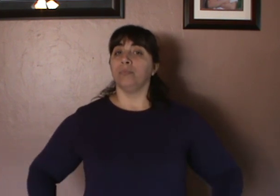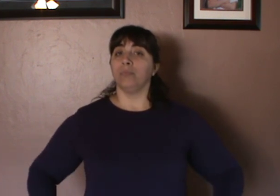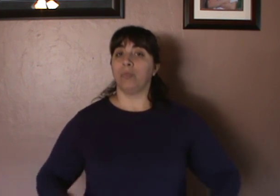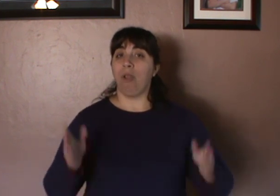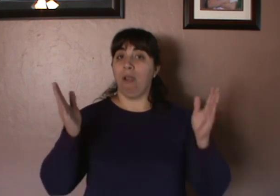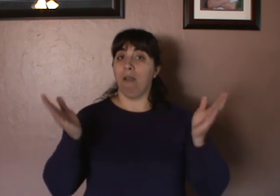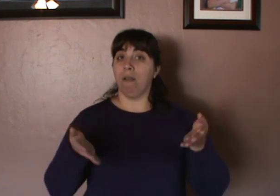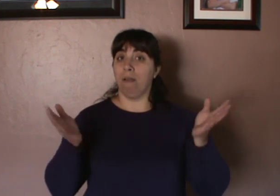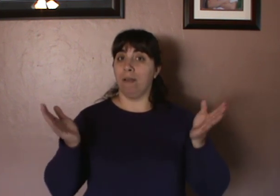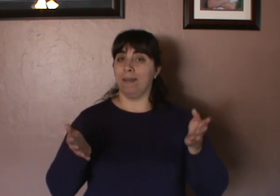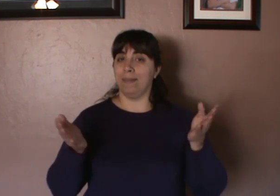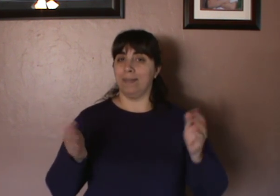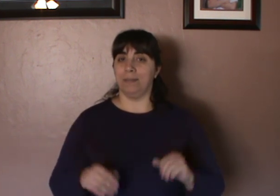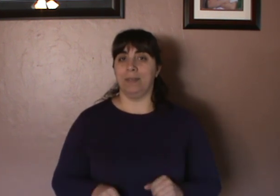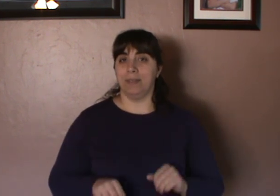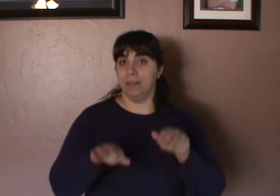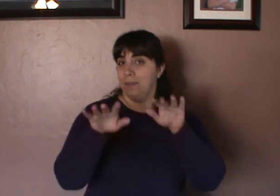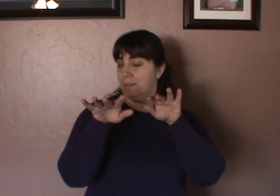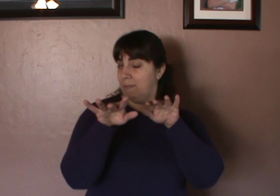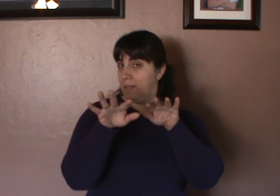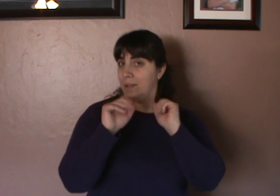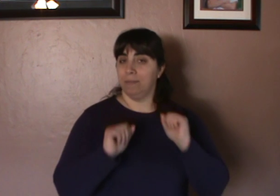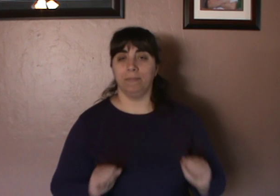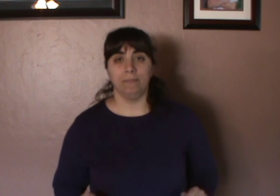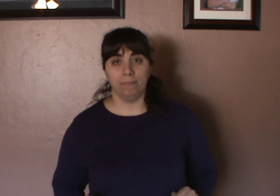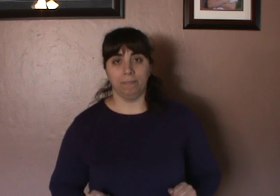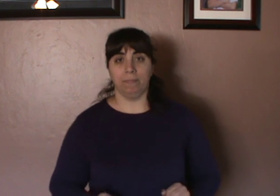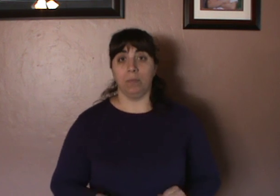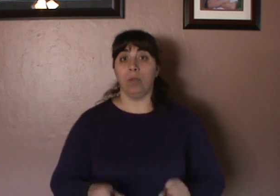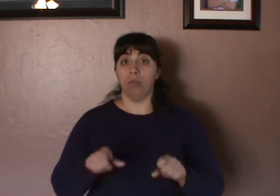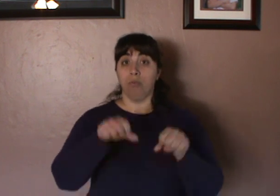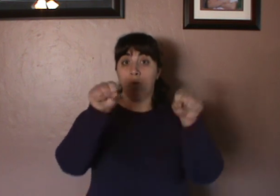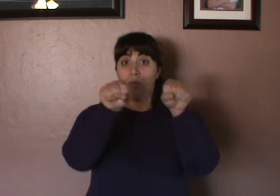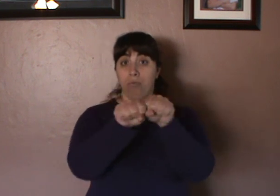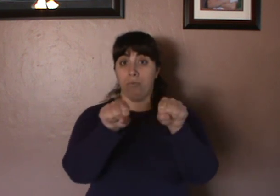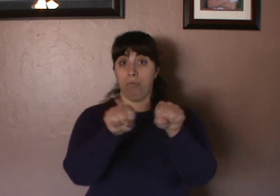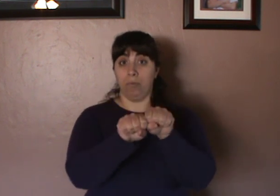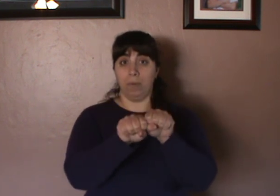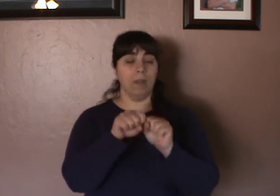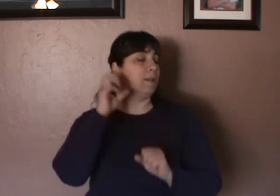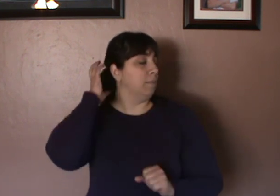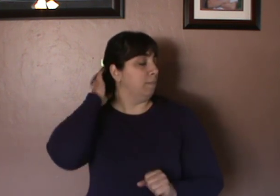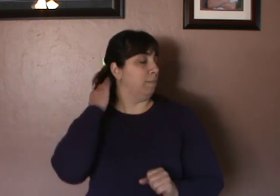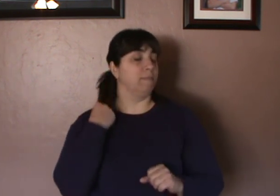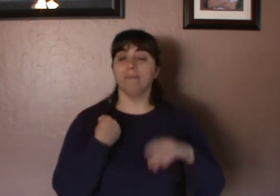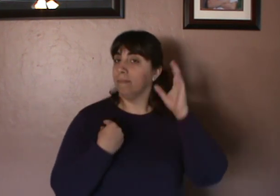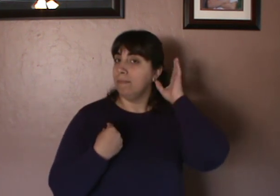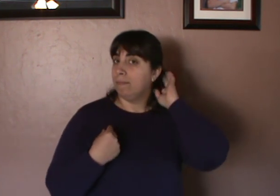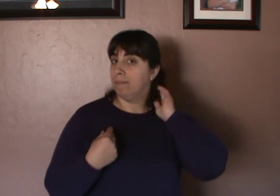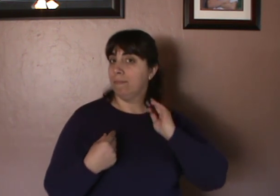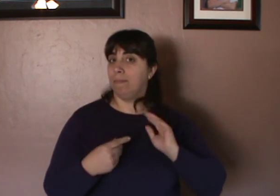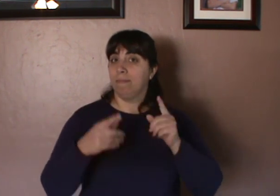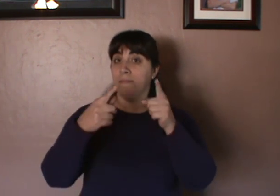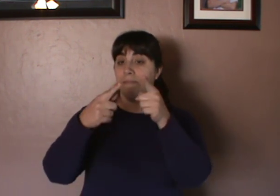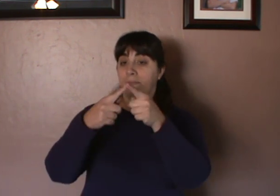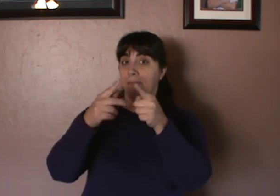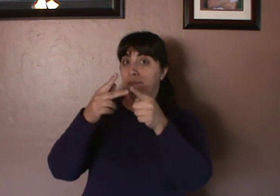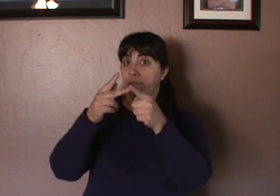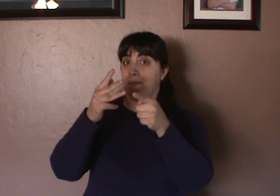You talk to boys, little ways to flirt and glance. I'll show you what shoes to wear, how to fix your hair.